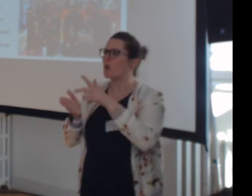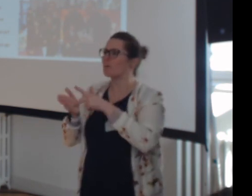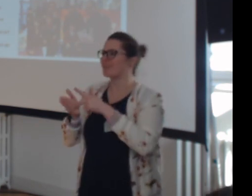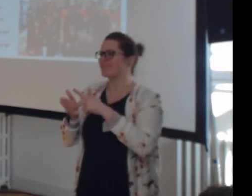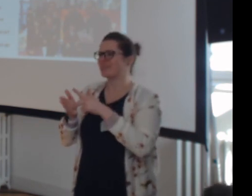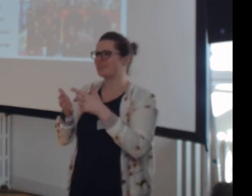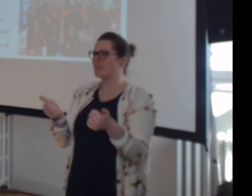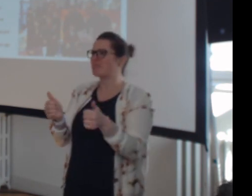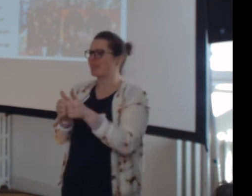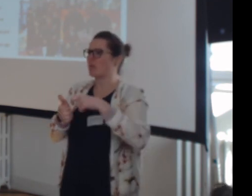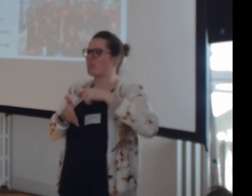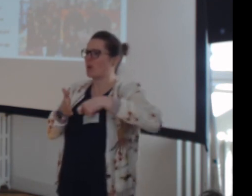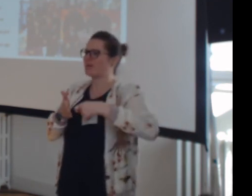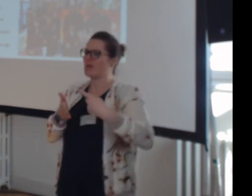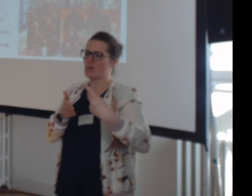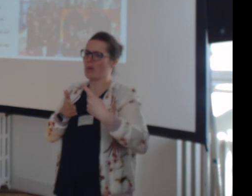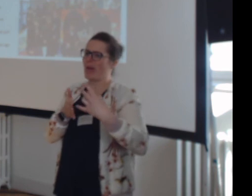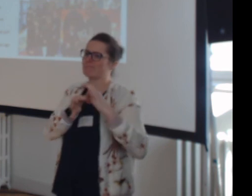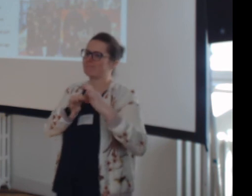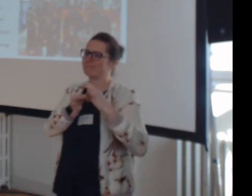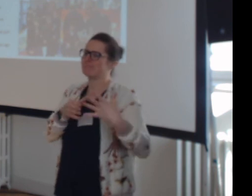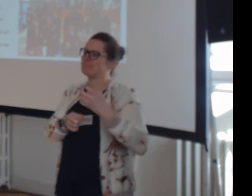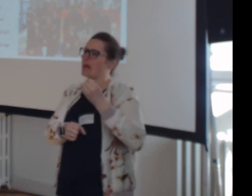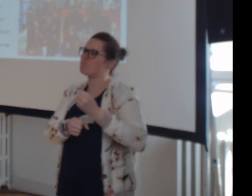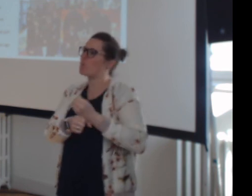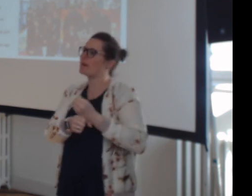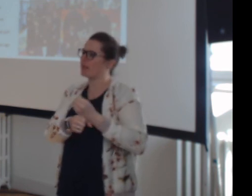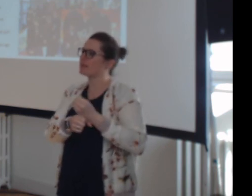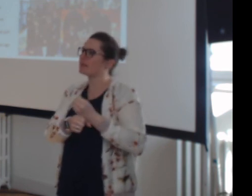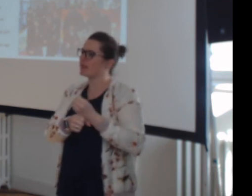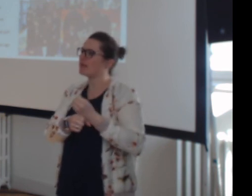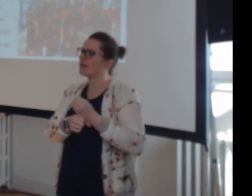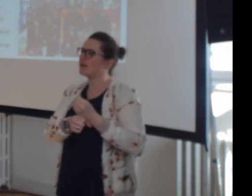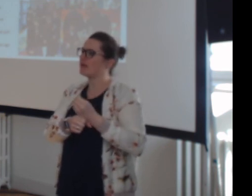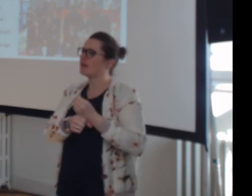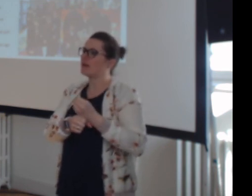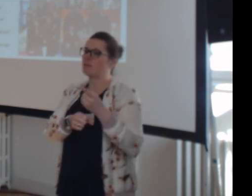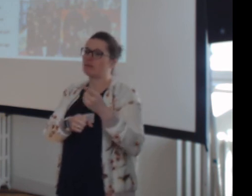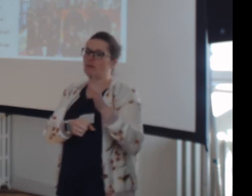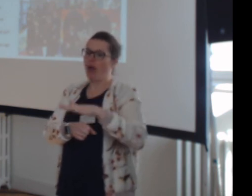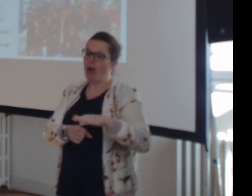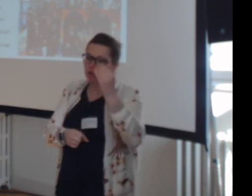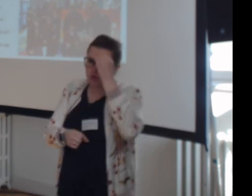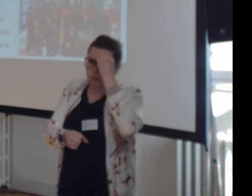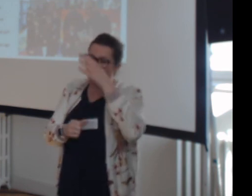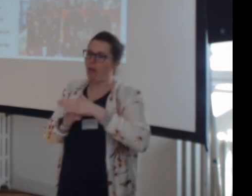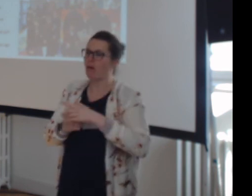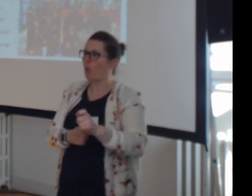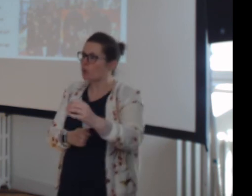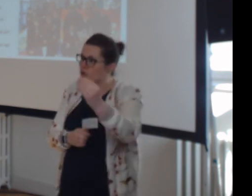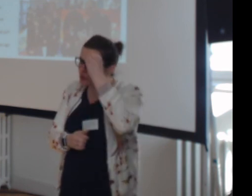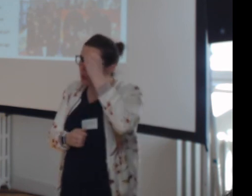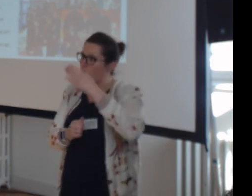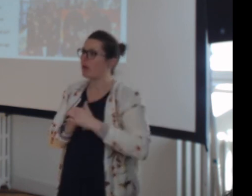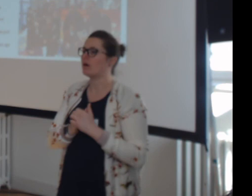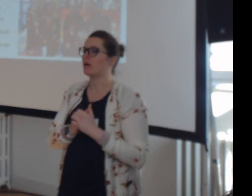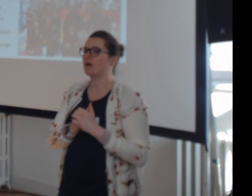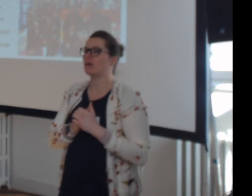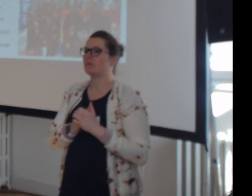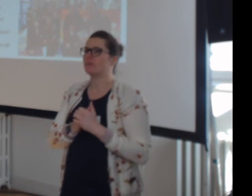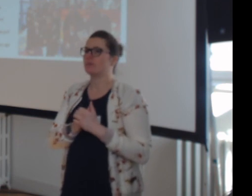partner project. We work very closely with primary schools, elementary schools. We work